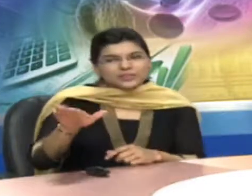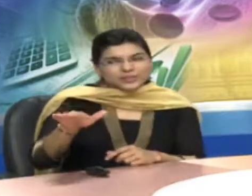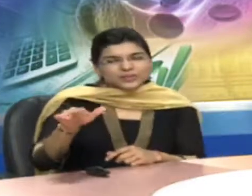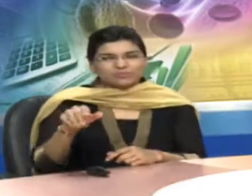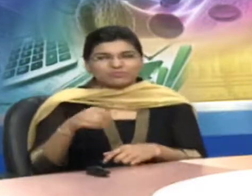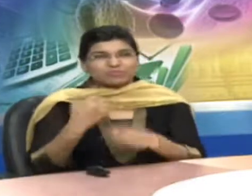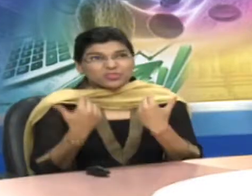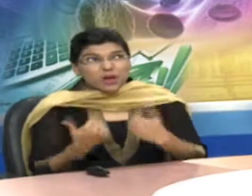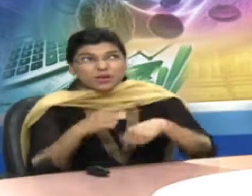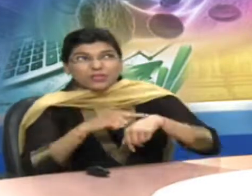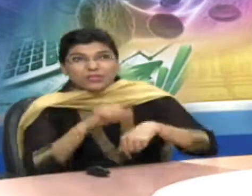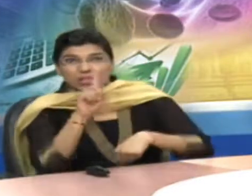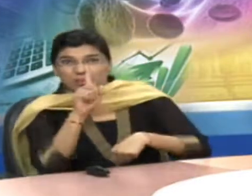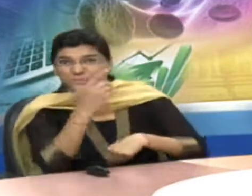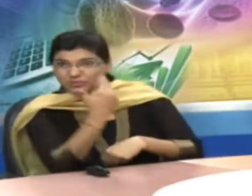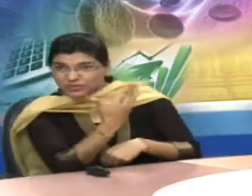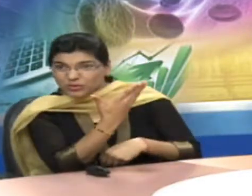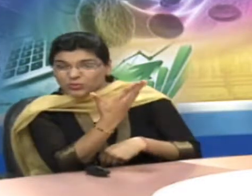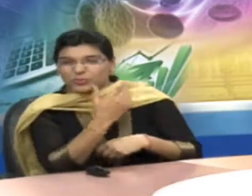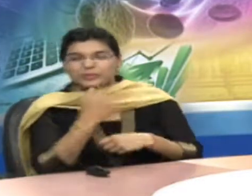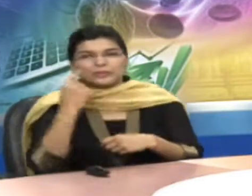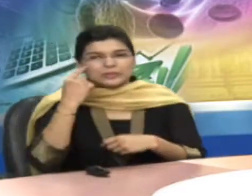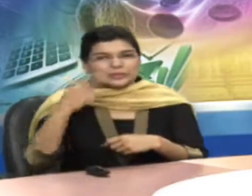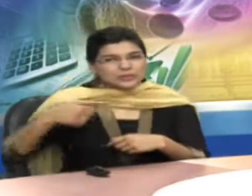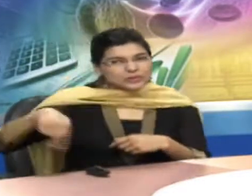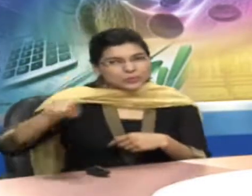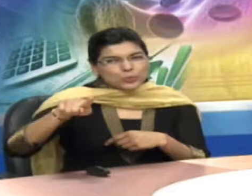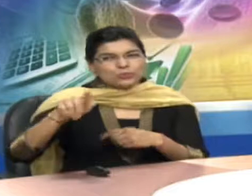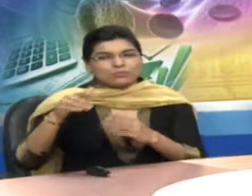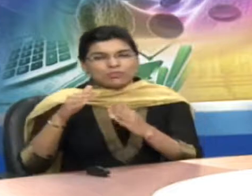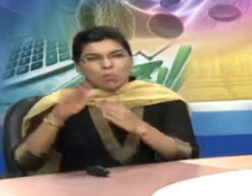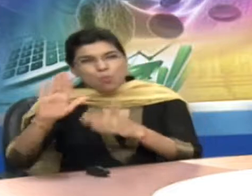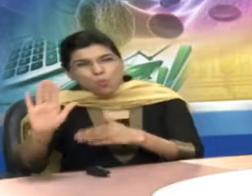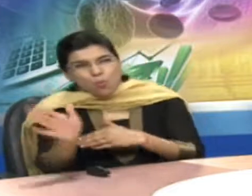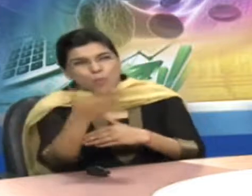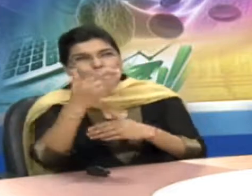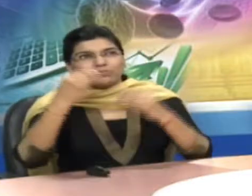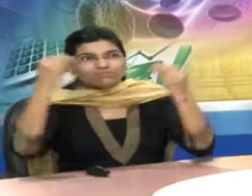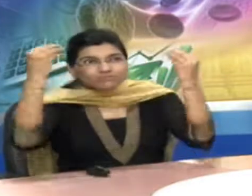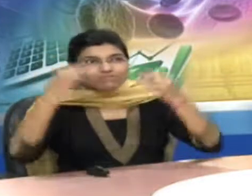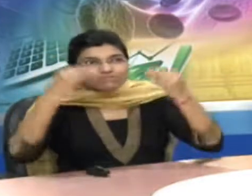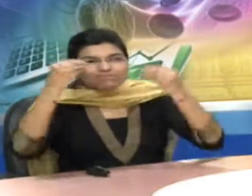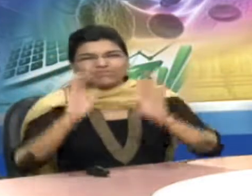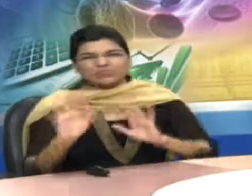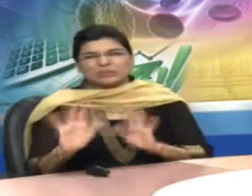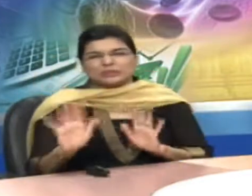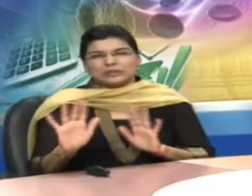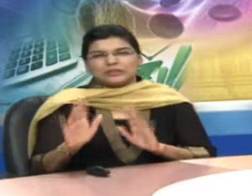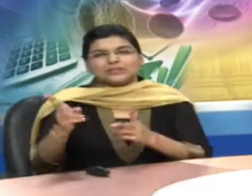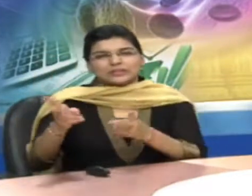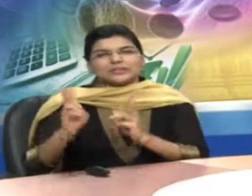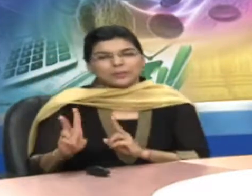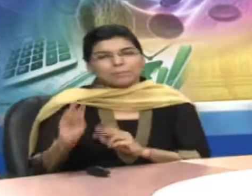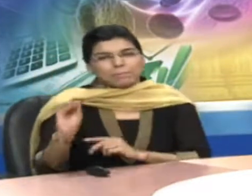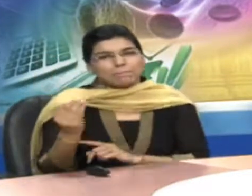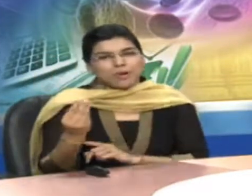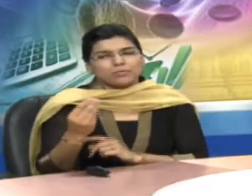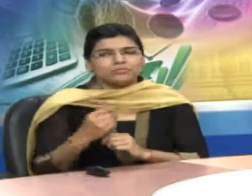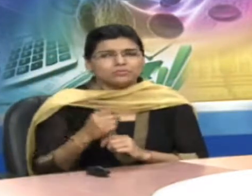And also clerk said, "See, this is late at night, so I can't send a